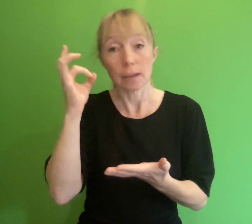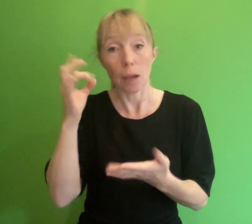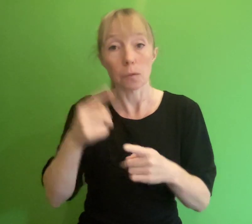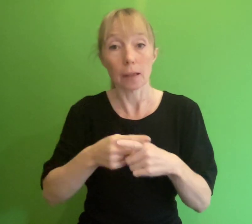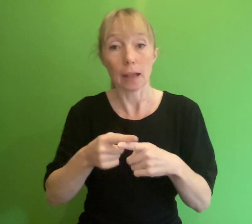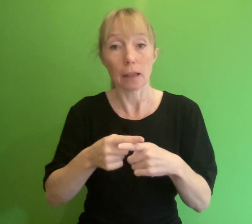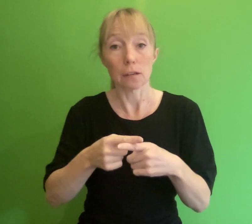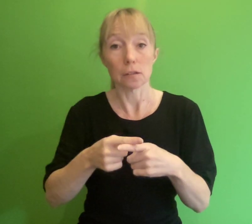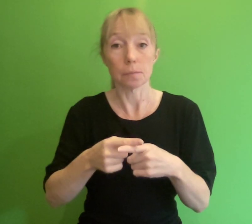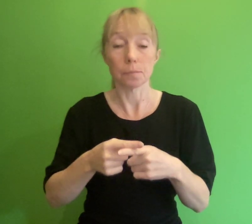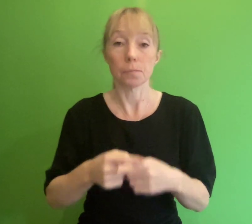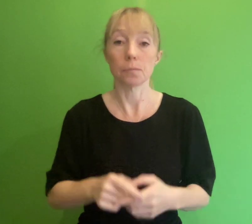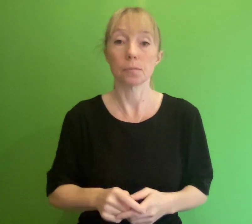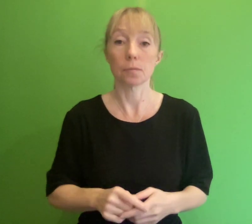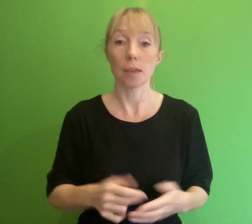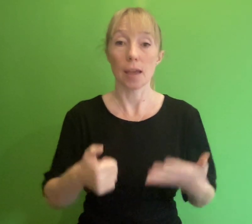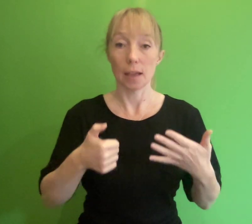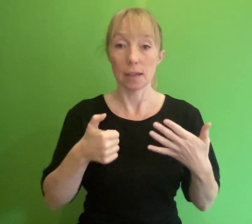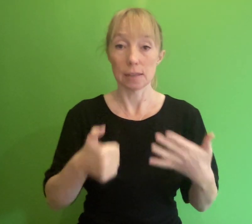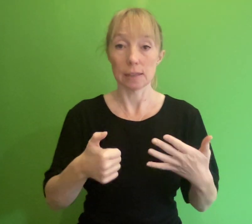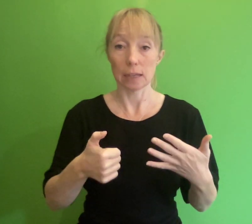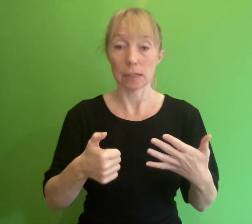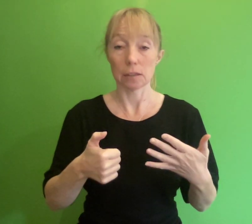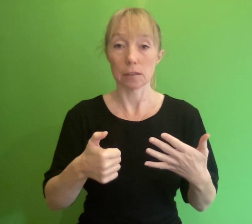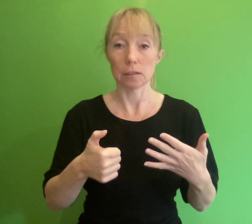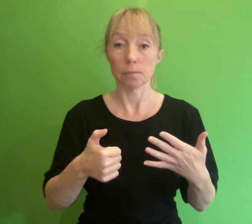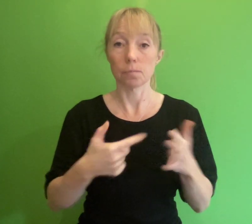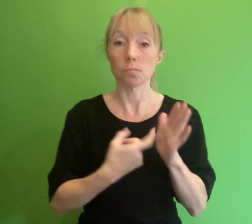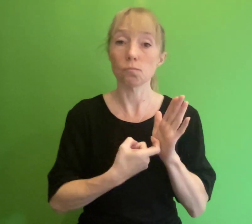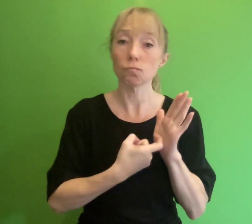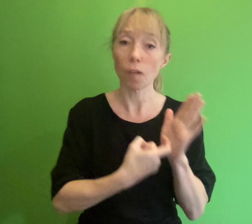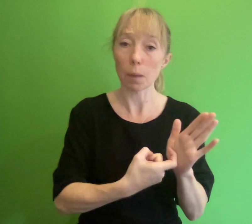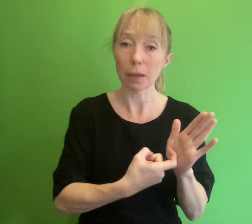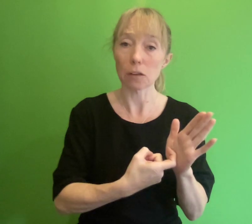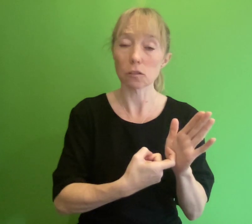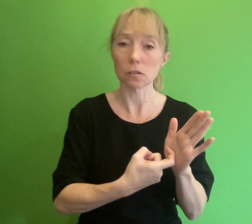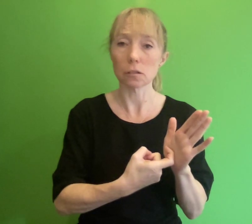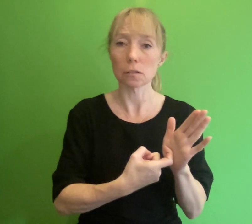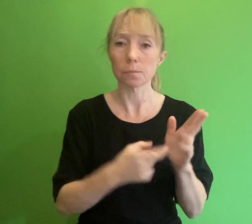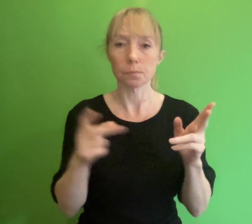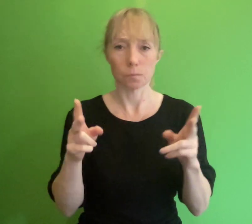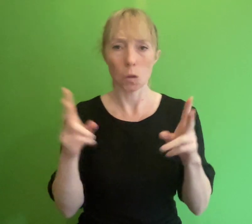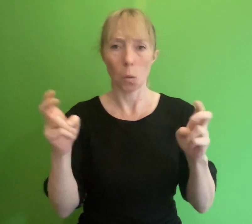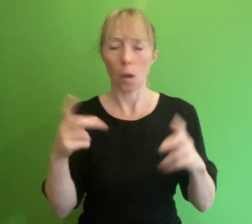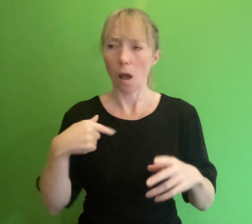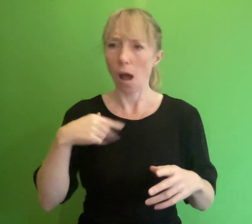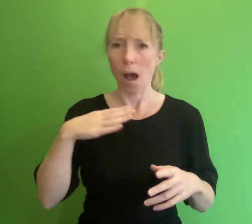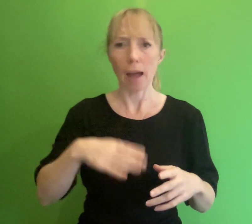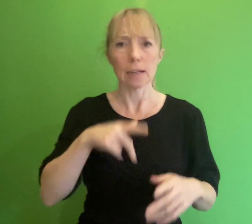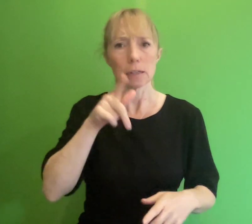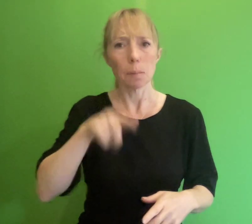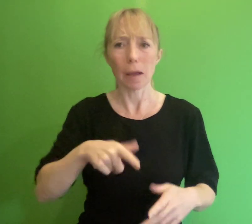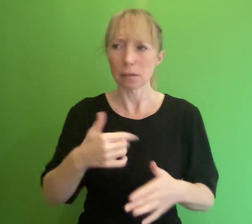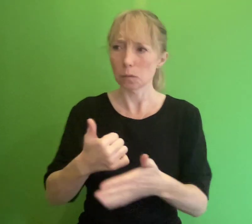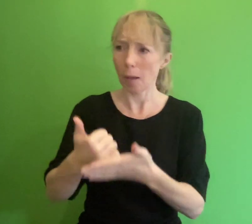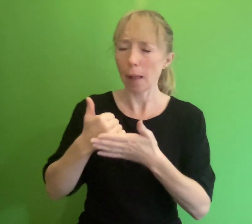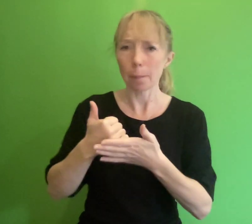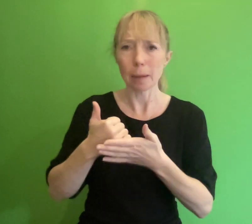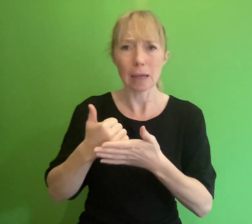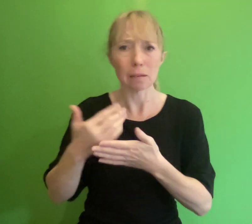6. Recommendations. I need someone to help me navigate the publishing world. To be honest,